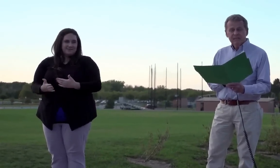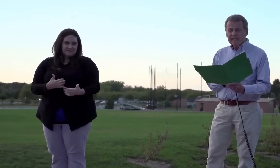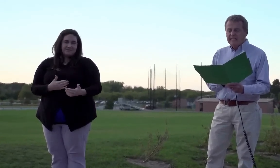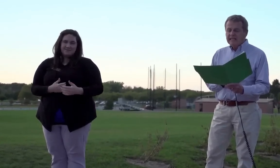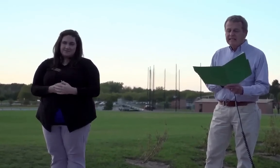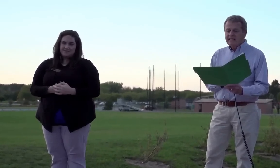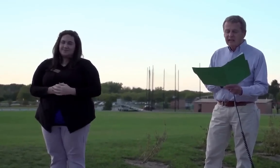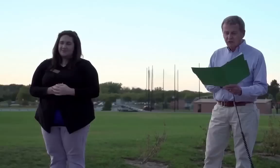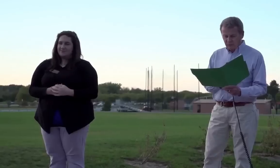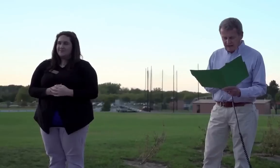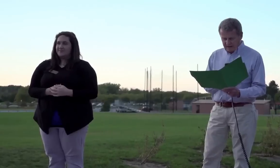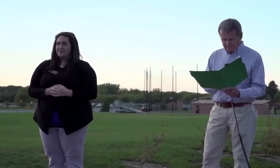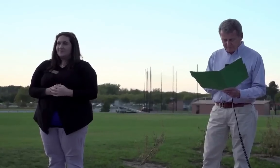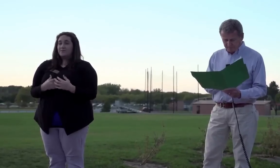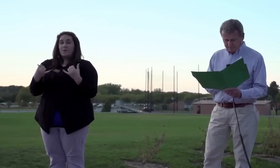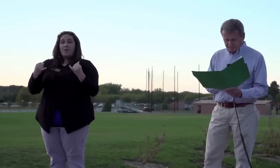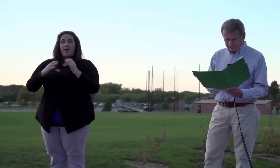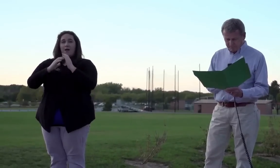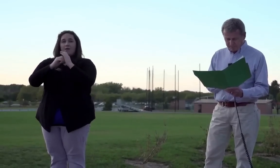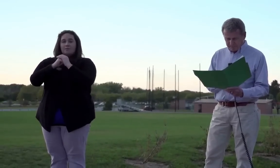Let us pray.